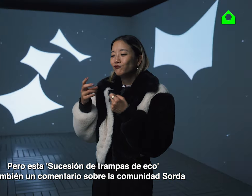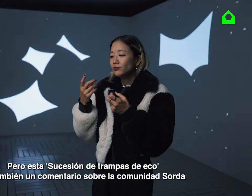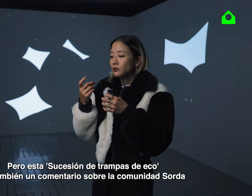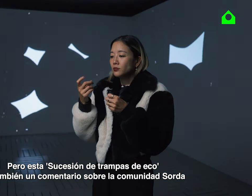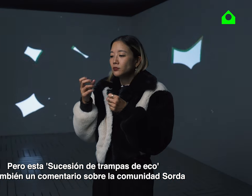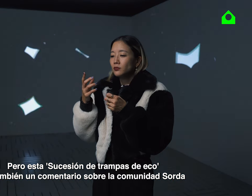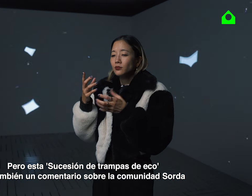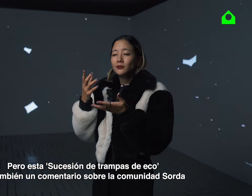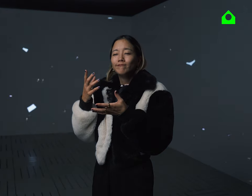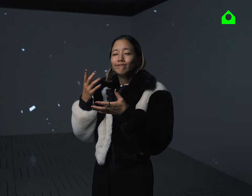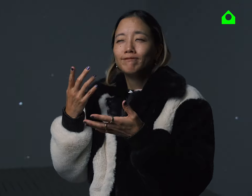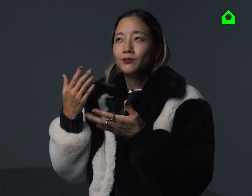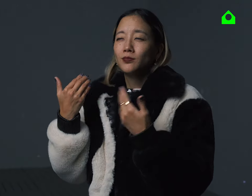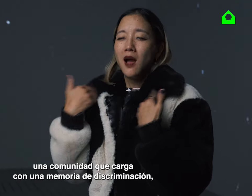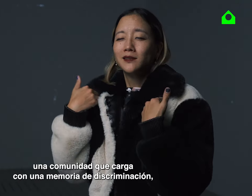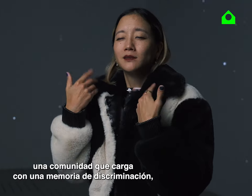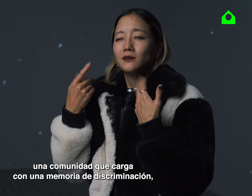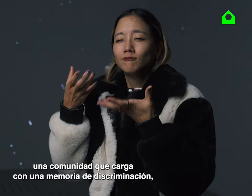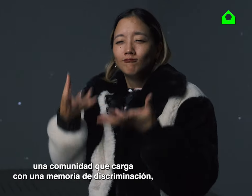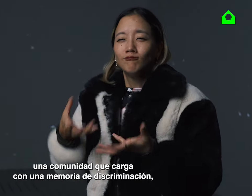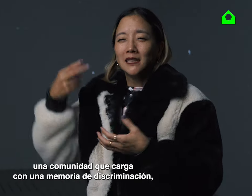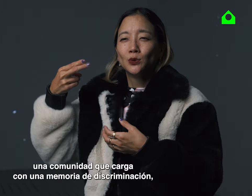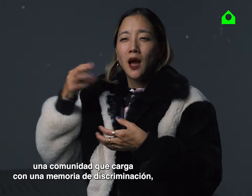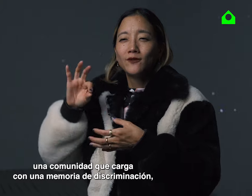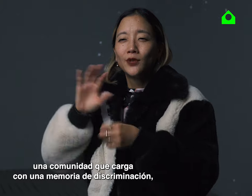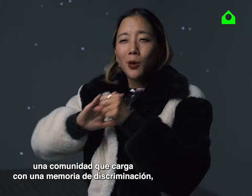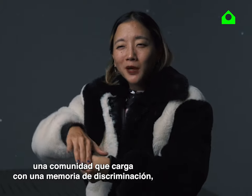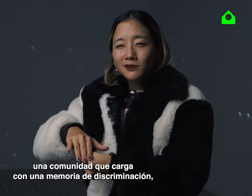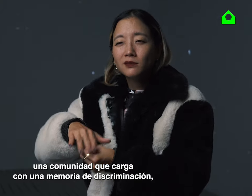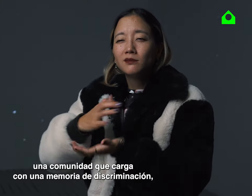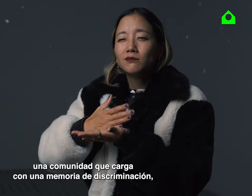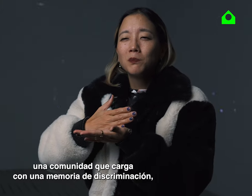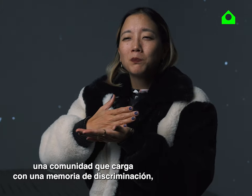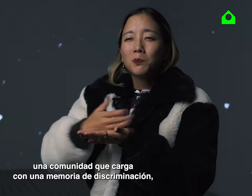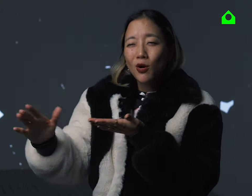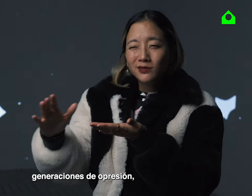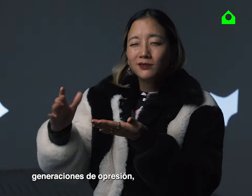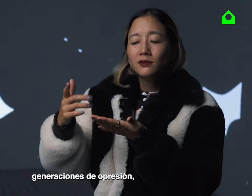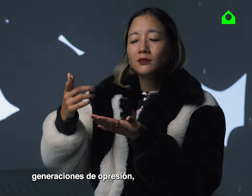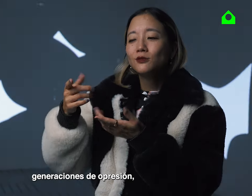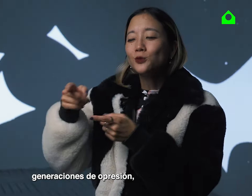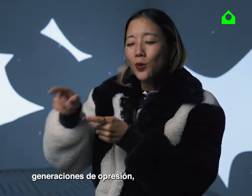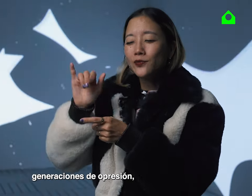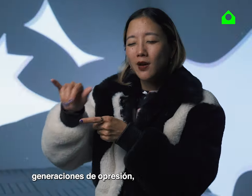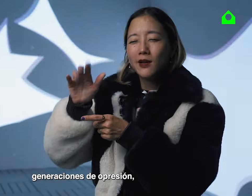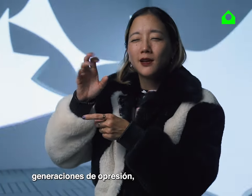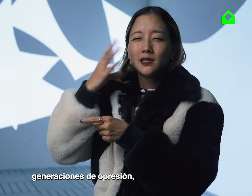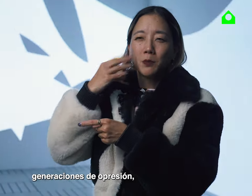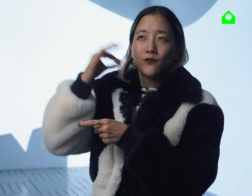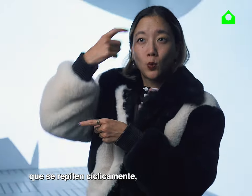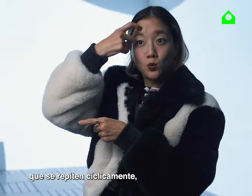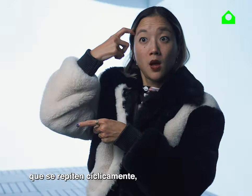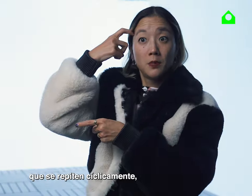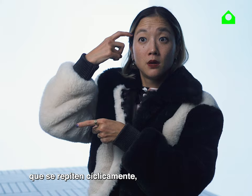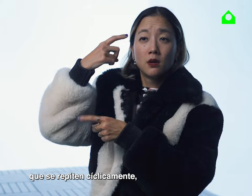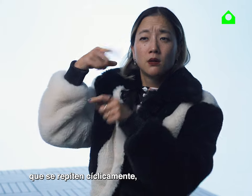community. The deaf community carries a lot of oppression, generations of oppression,